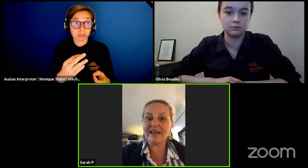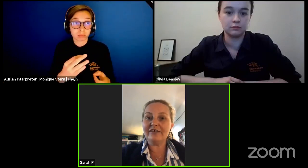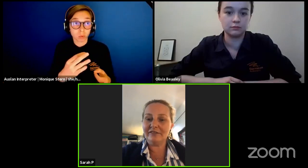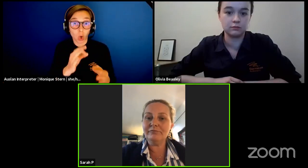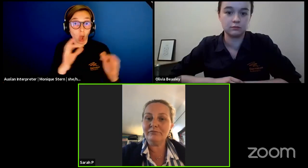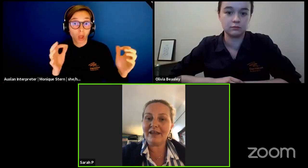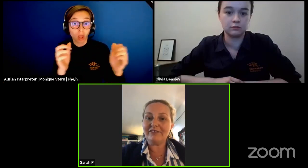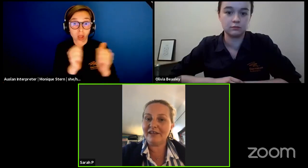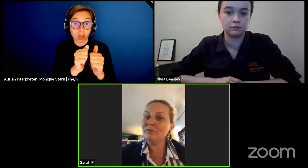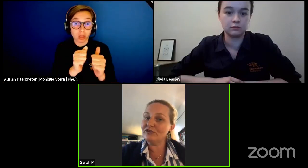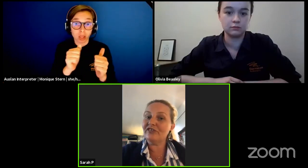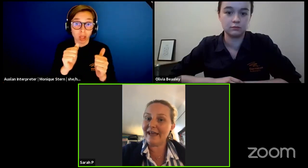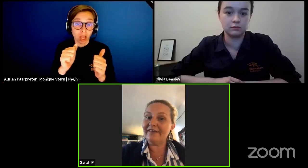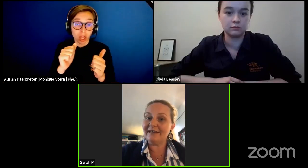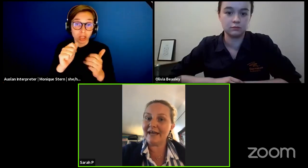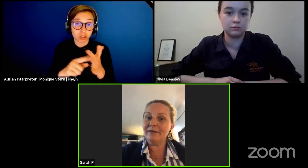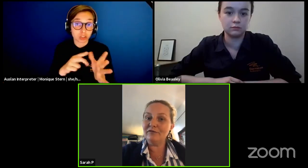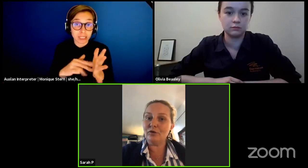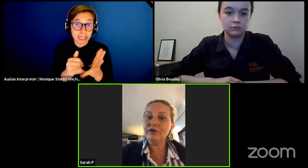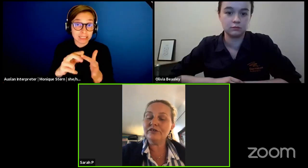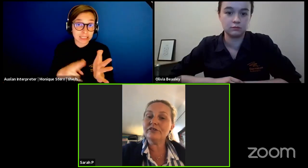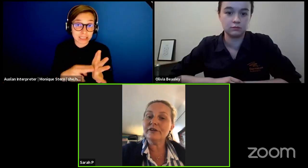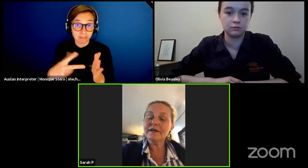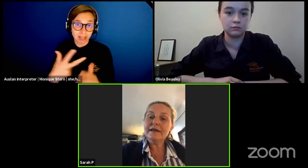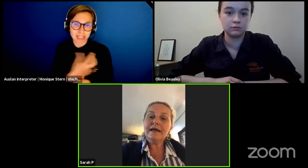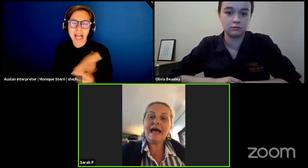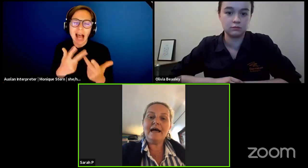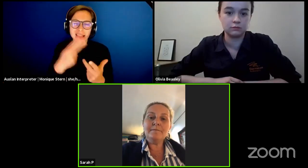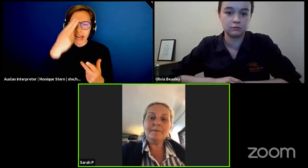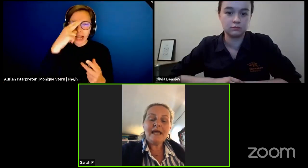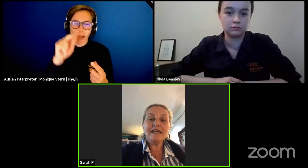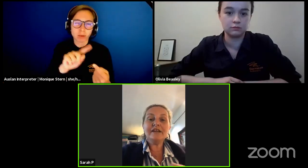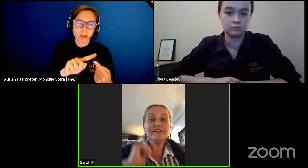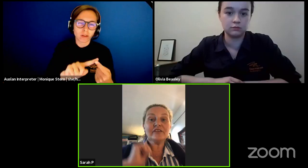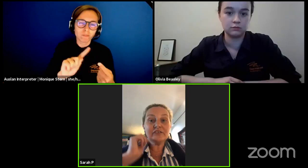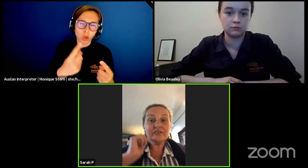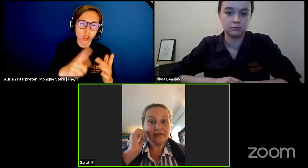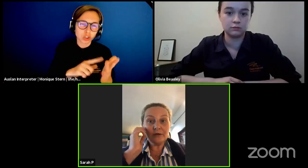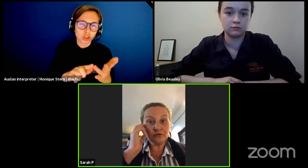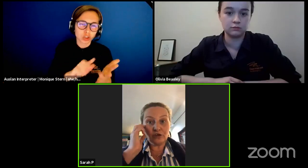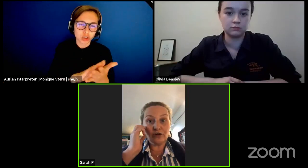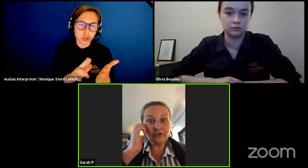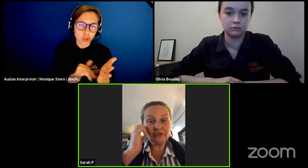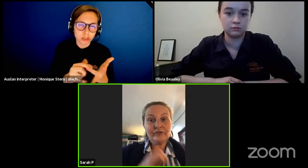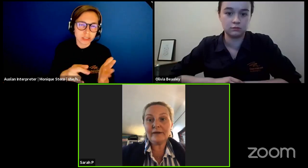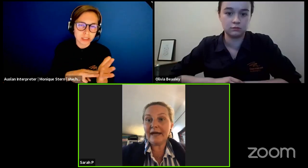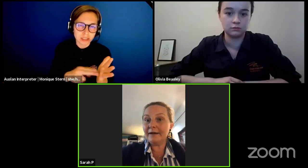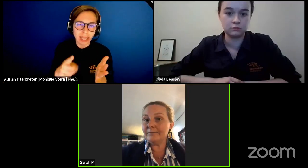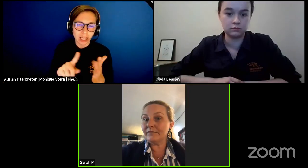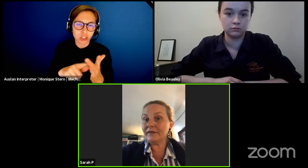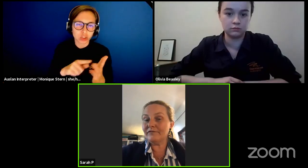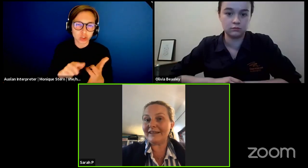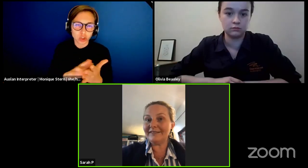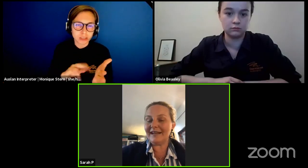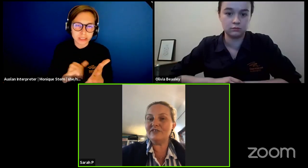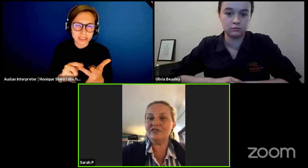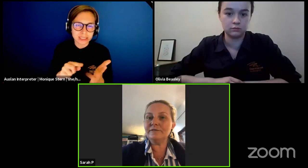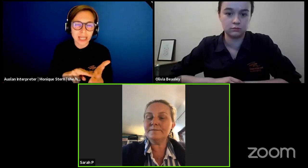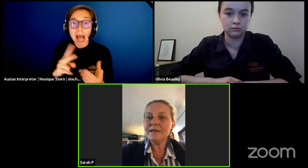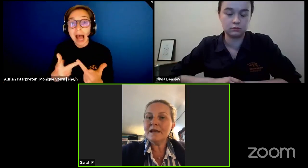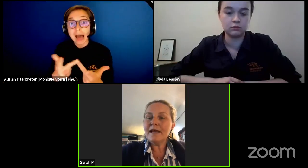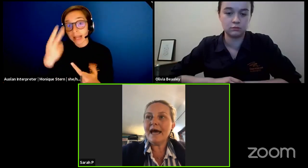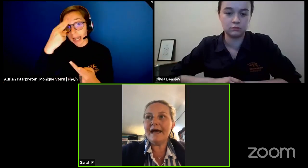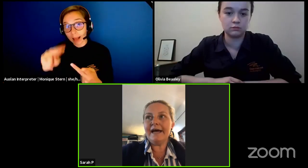the Janssen vaccine, which is the other name for it. It is a single dose